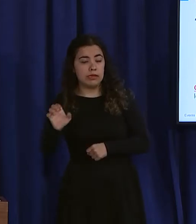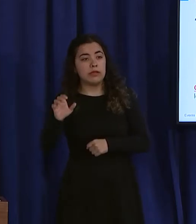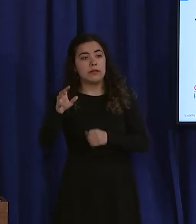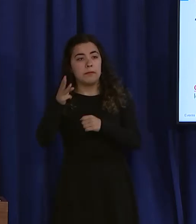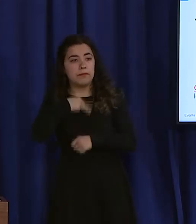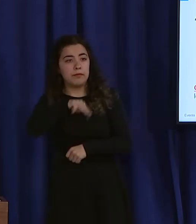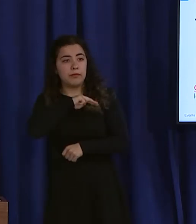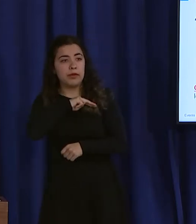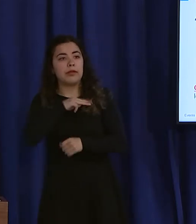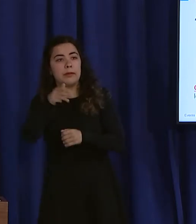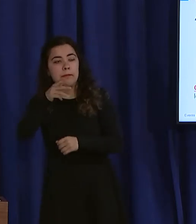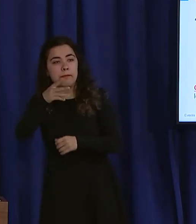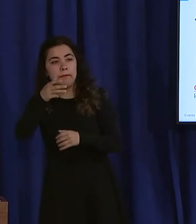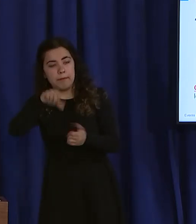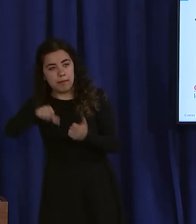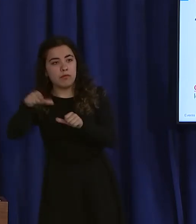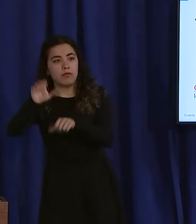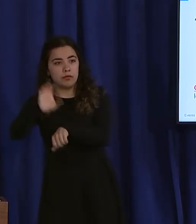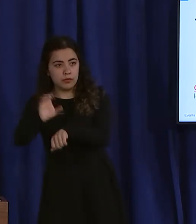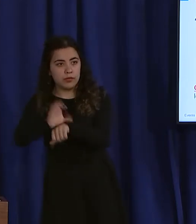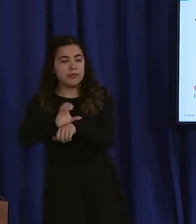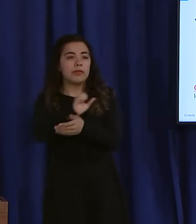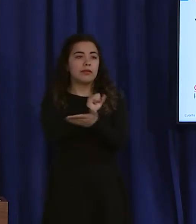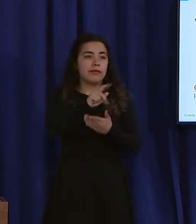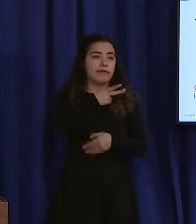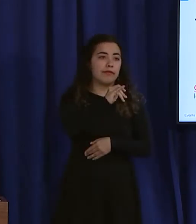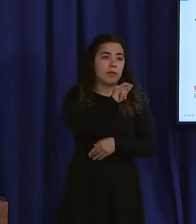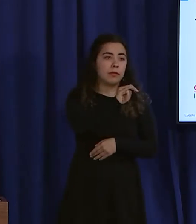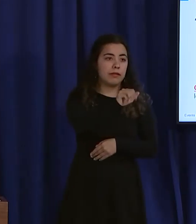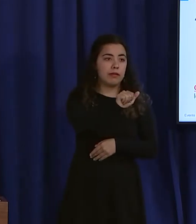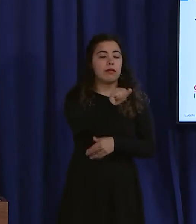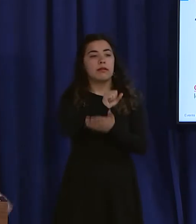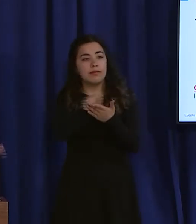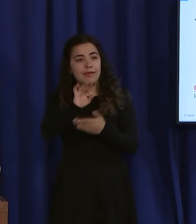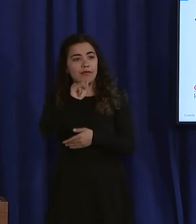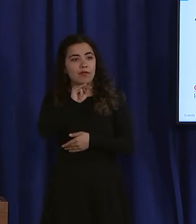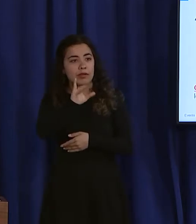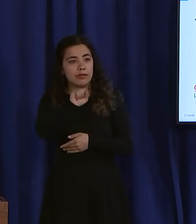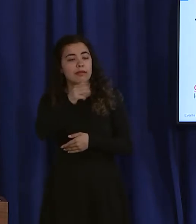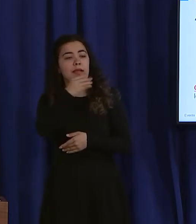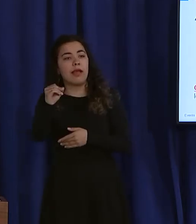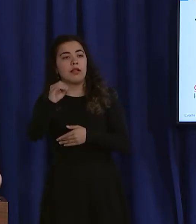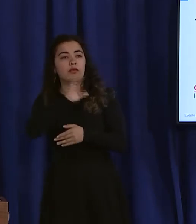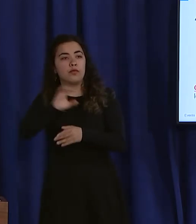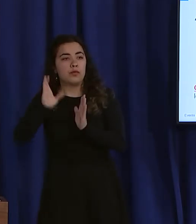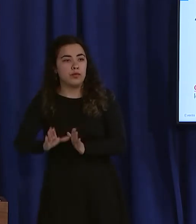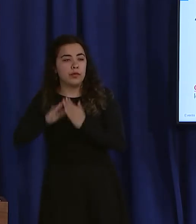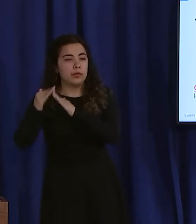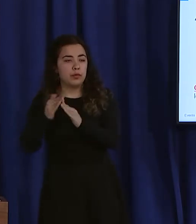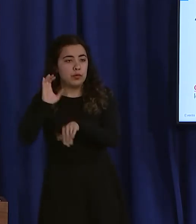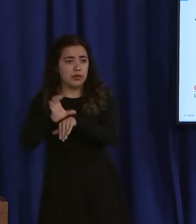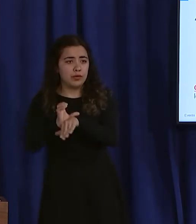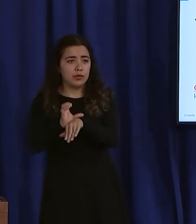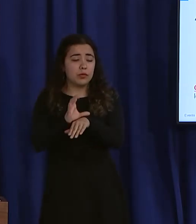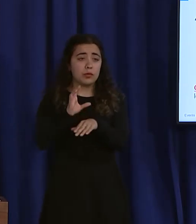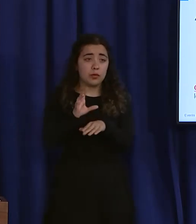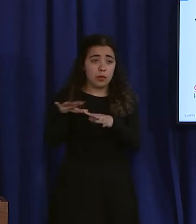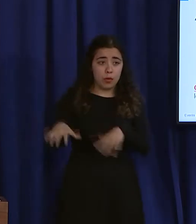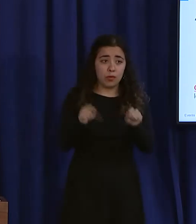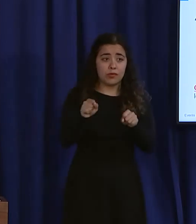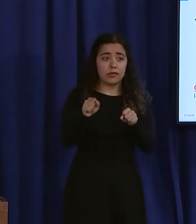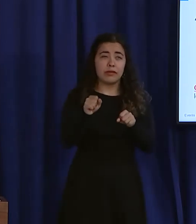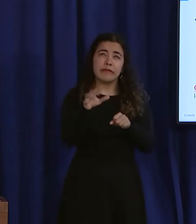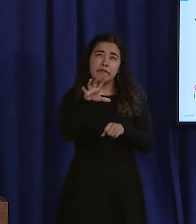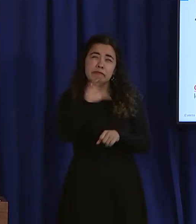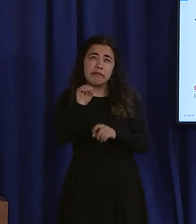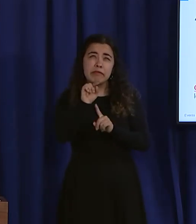St. Philomena, St. Francis, and Christian Community Church. And we're doing 50 to 60 or even more vaccinations at each of